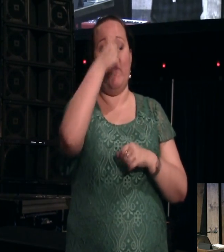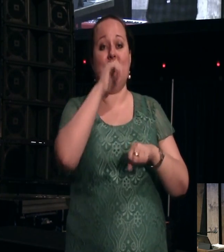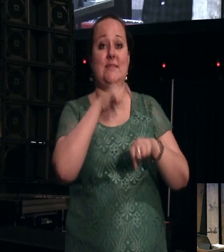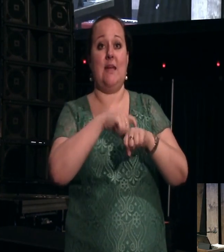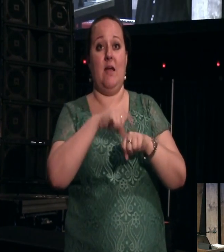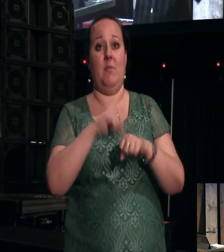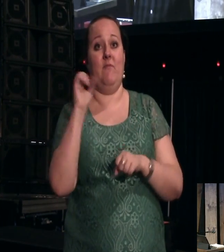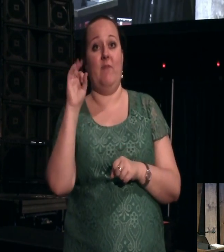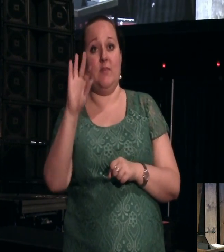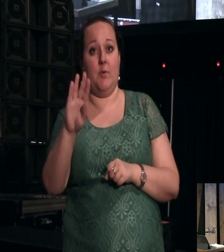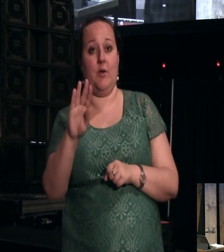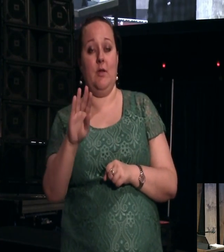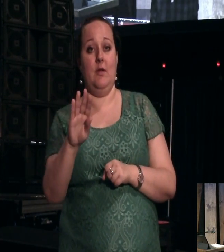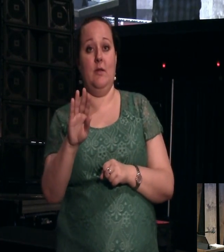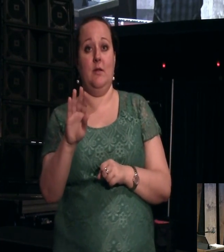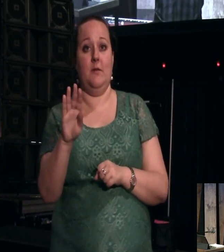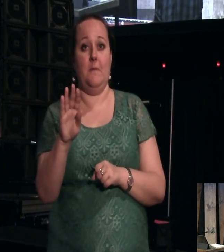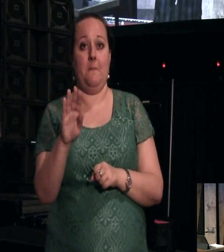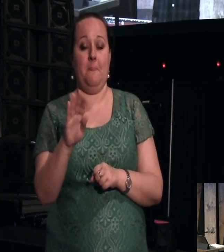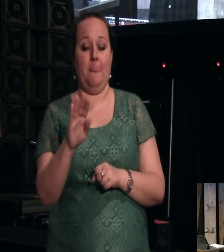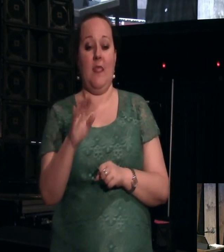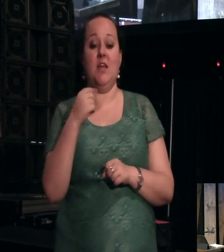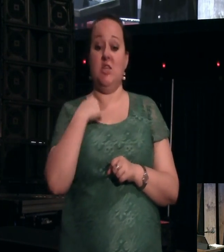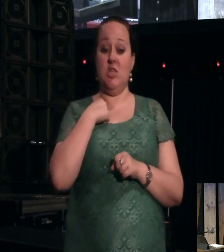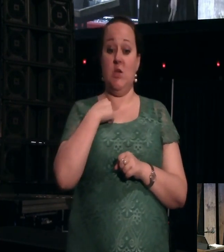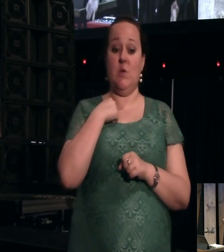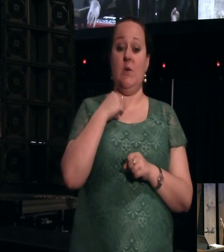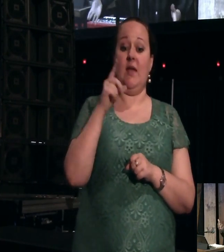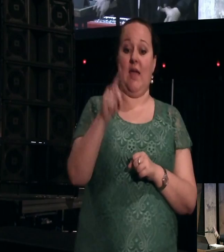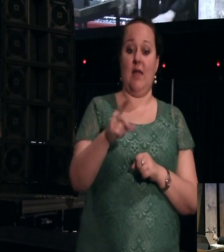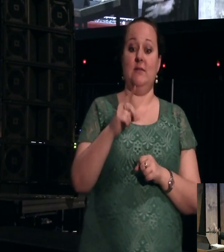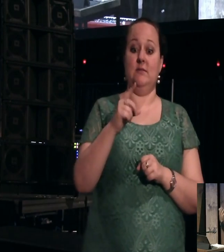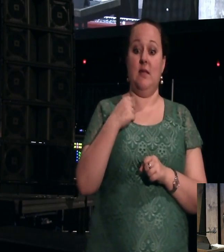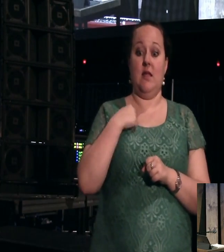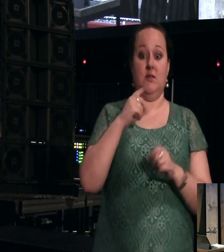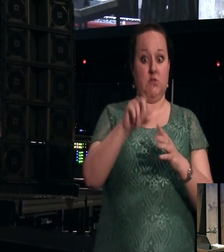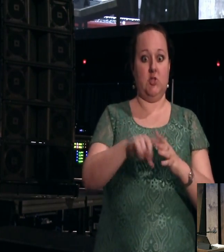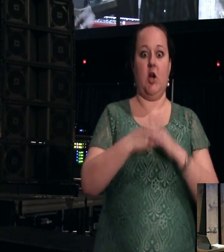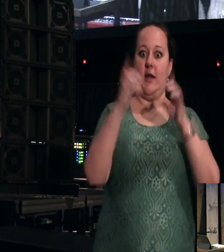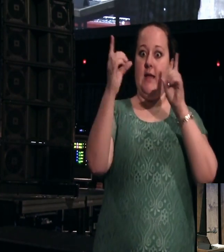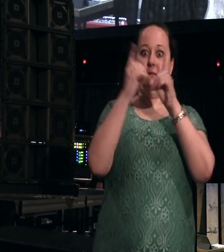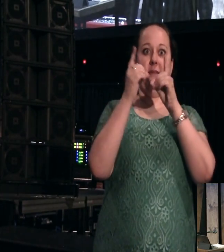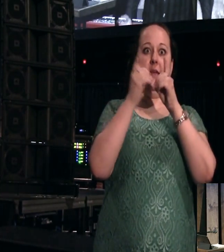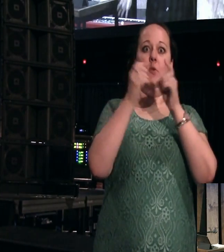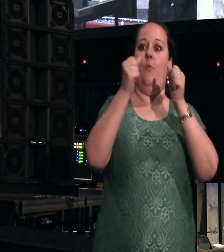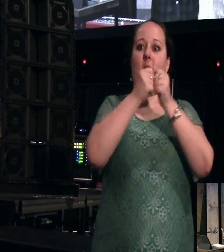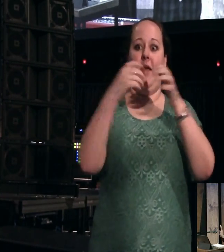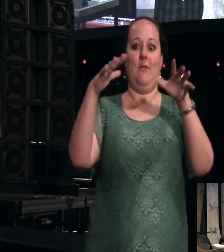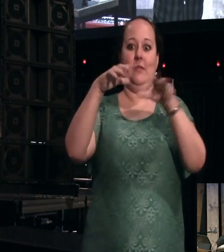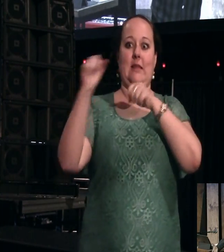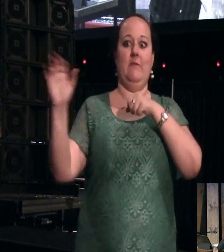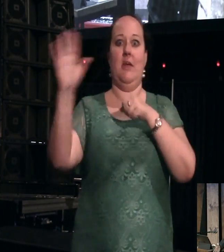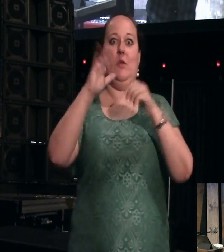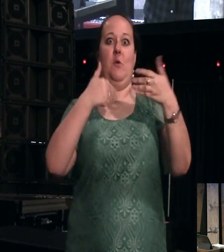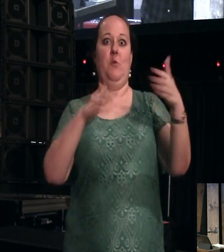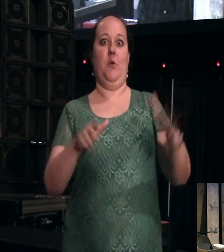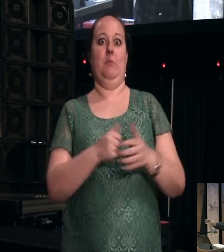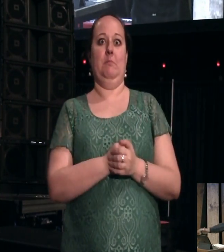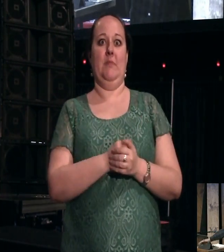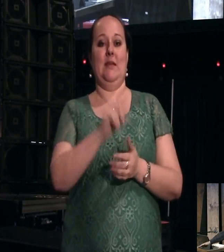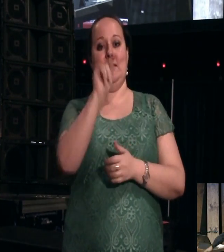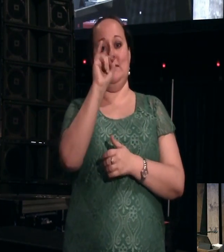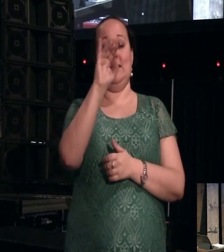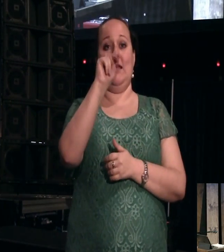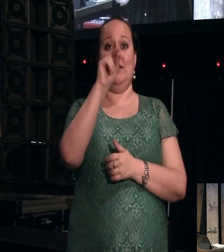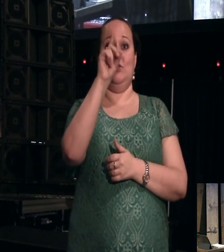of FaceTime. It exists to put the world at your fingertips. You can actually get a date without